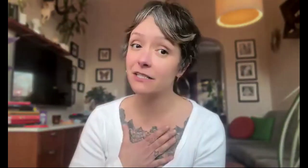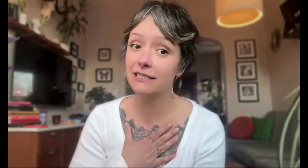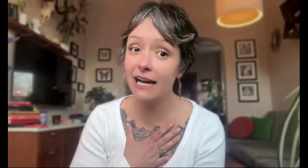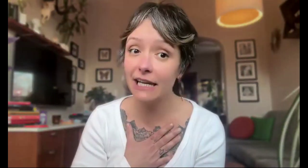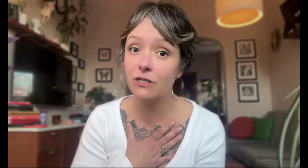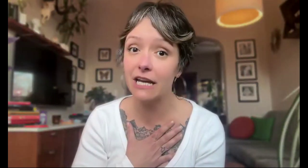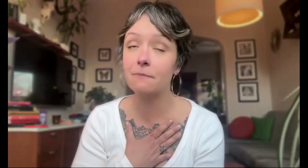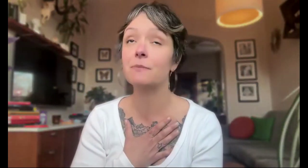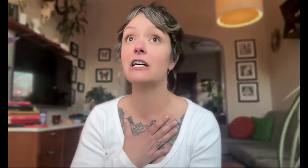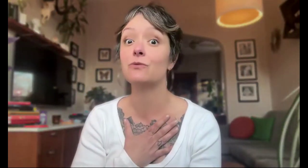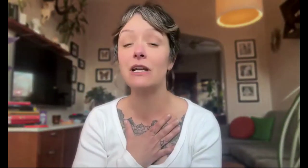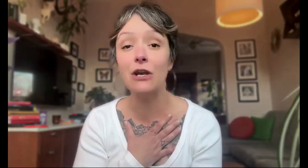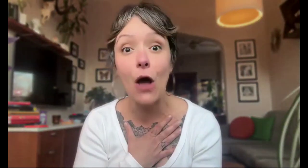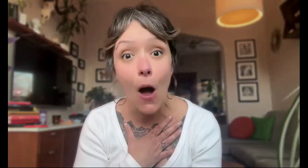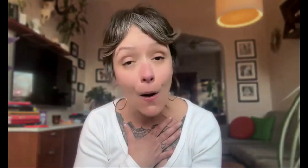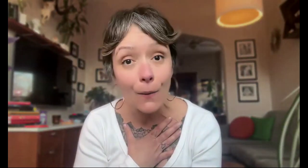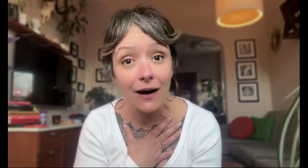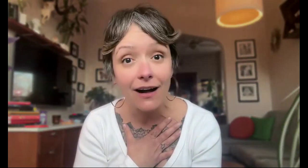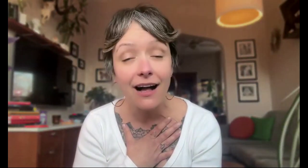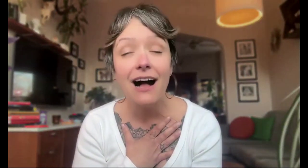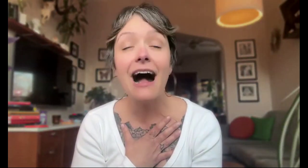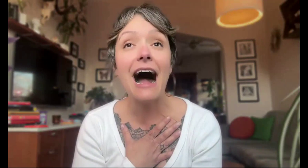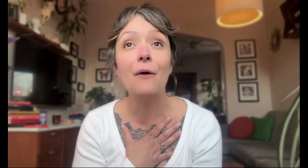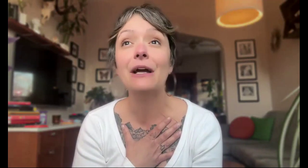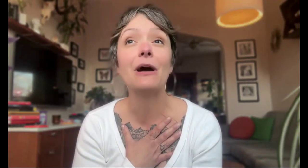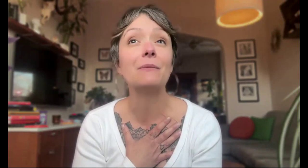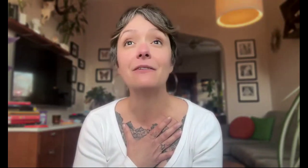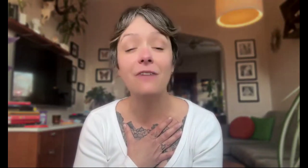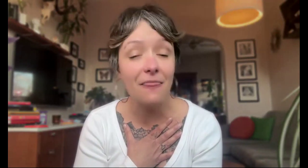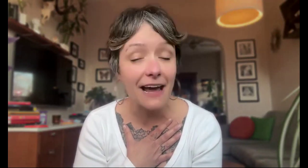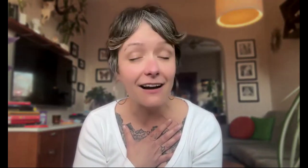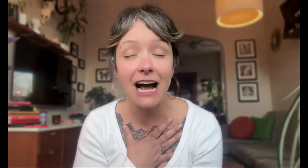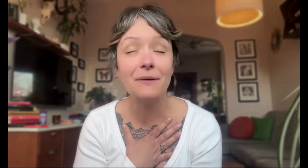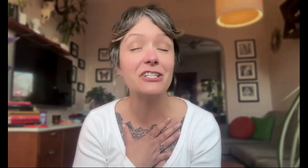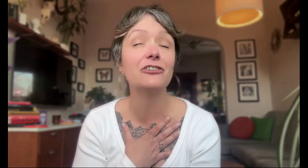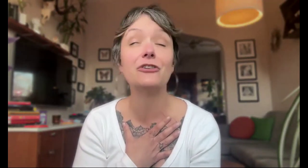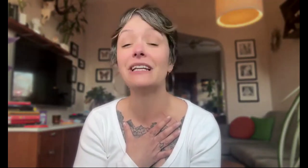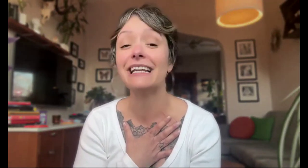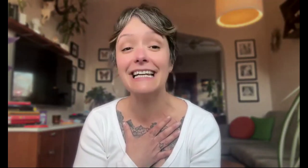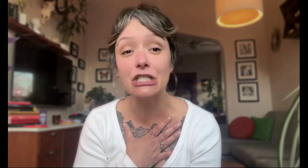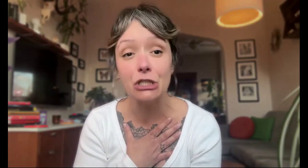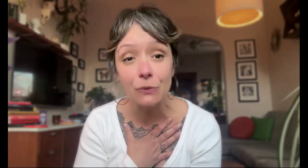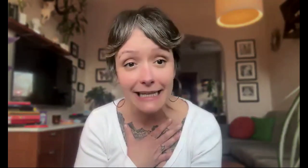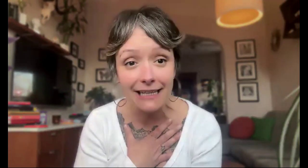especially sign language games, because we know how incredibly fun they are and how much children really like doing